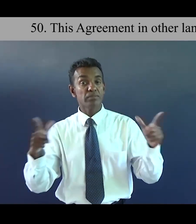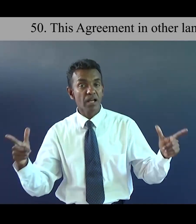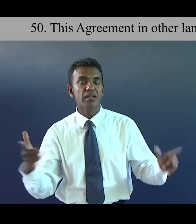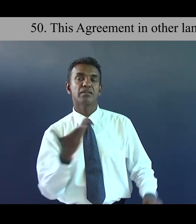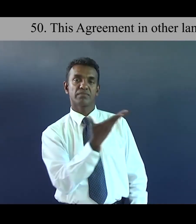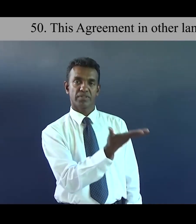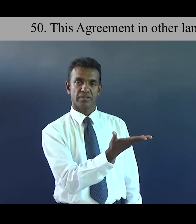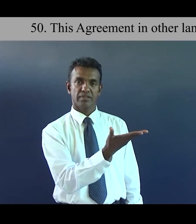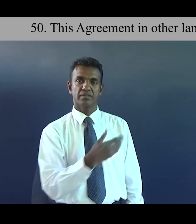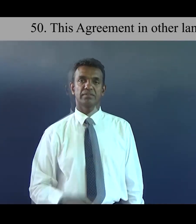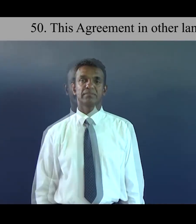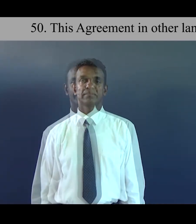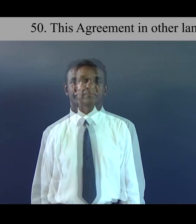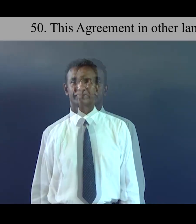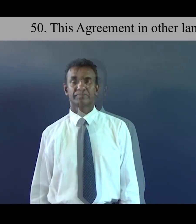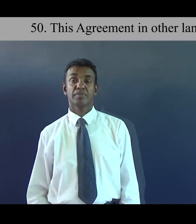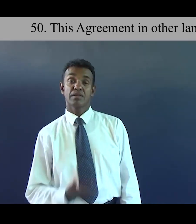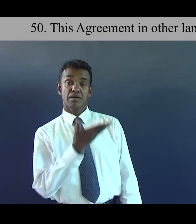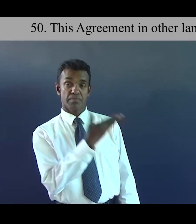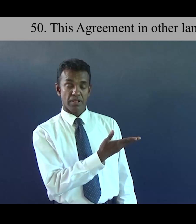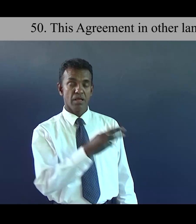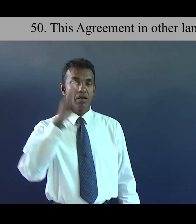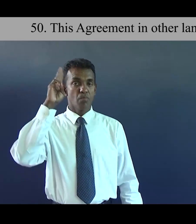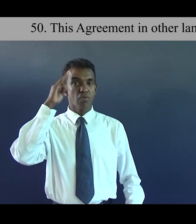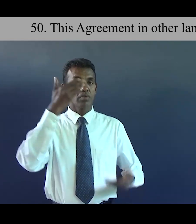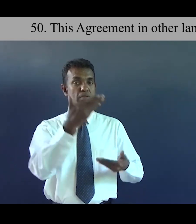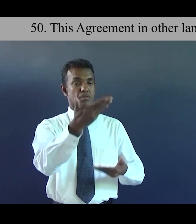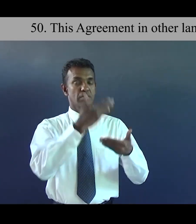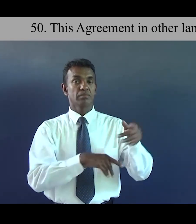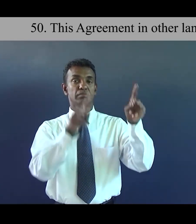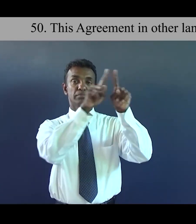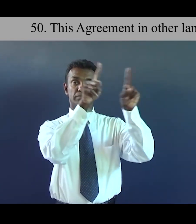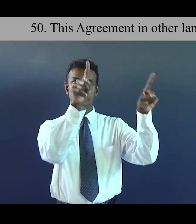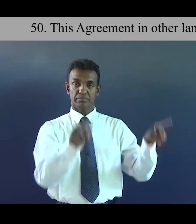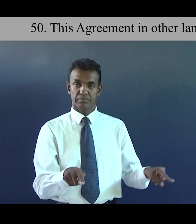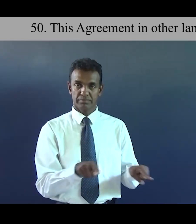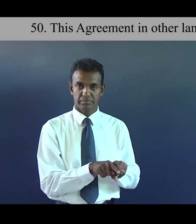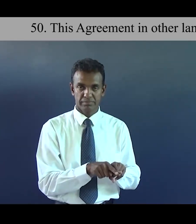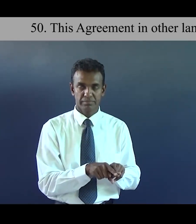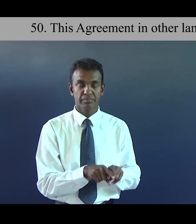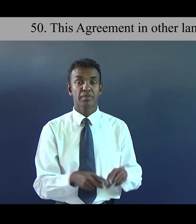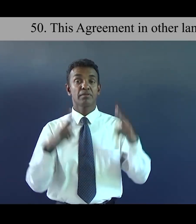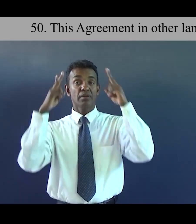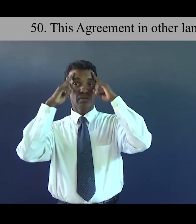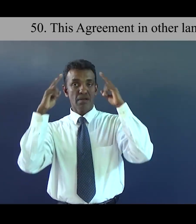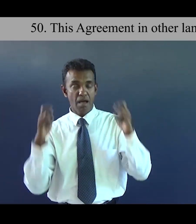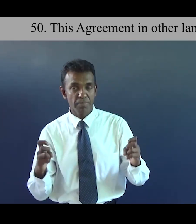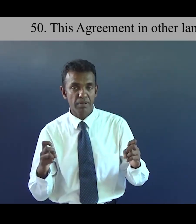in Arabic, Chinese, English, French, Russian, and